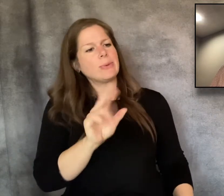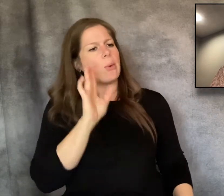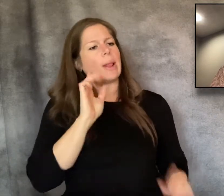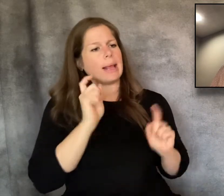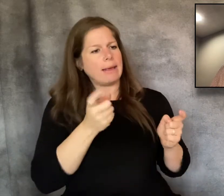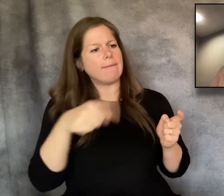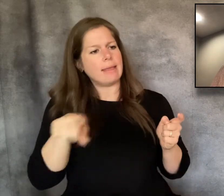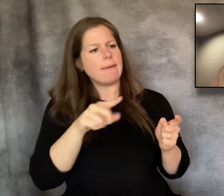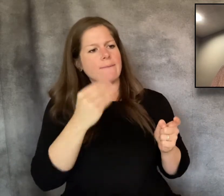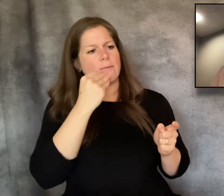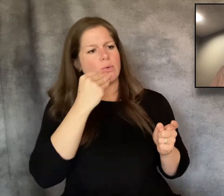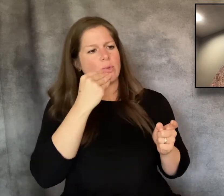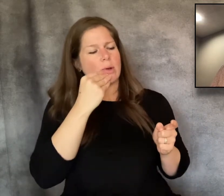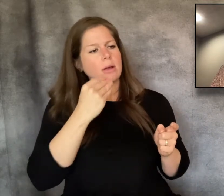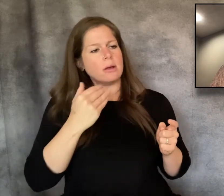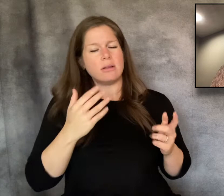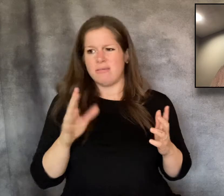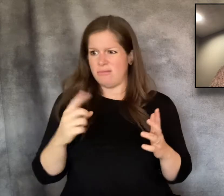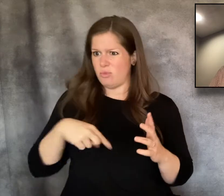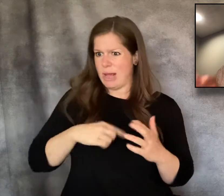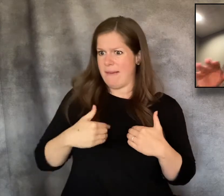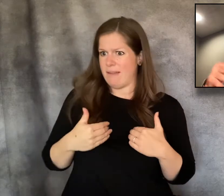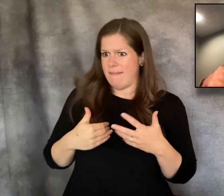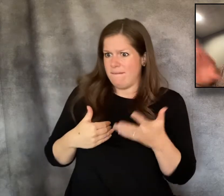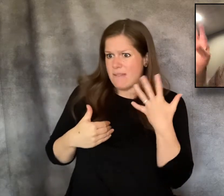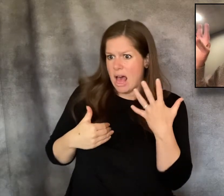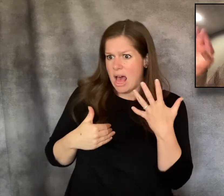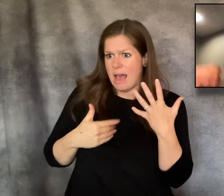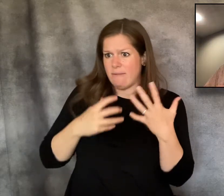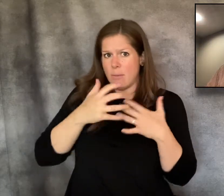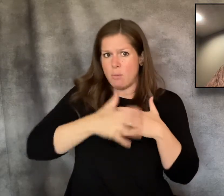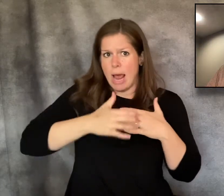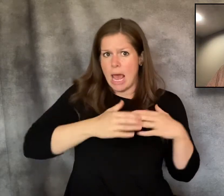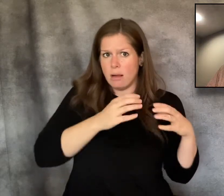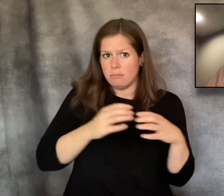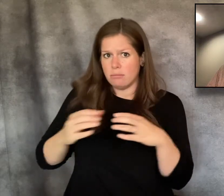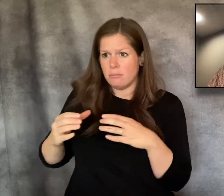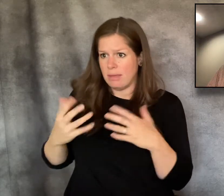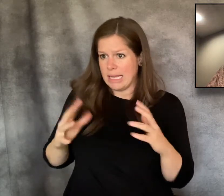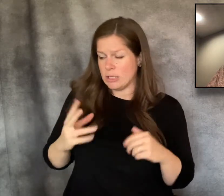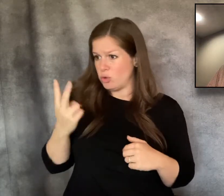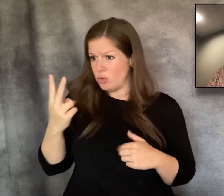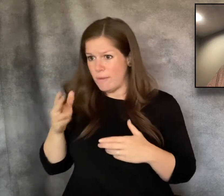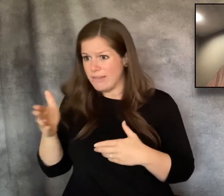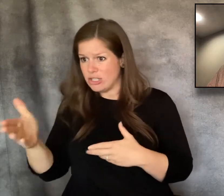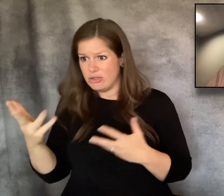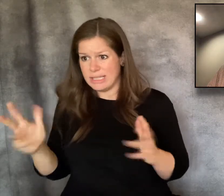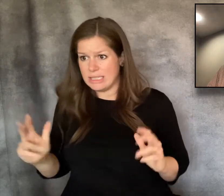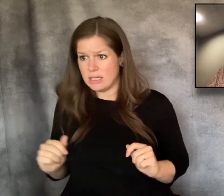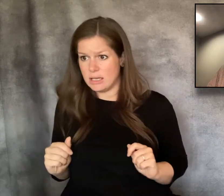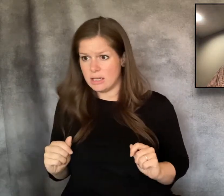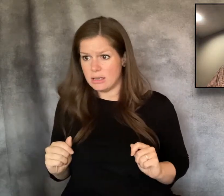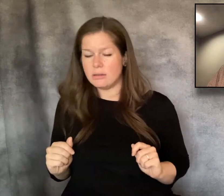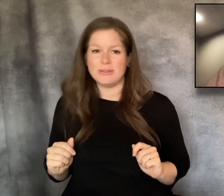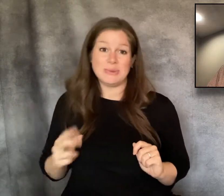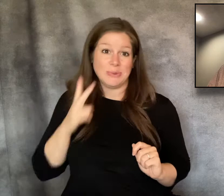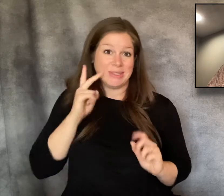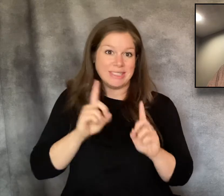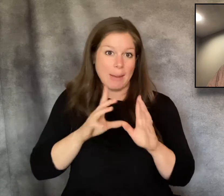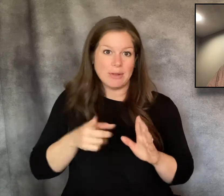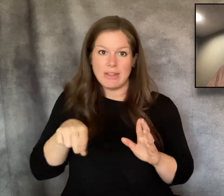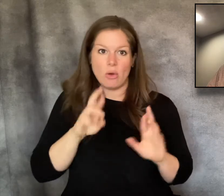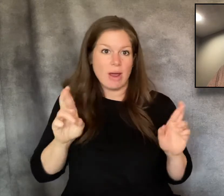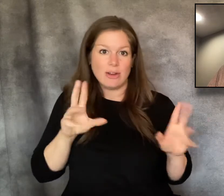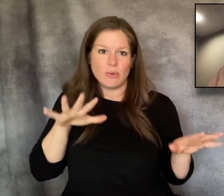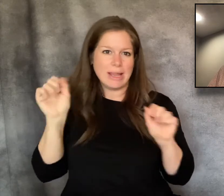only 5 loaves here and 2 fish." So the disciples were ready to check out. They were ready to find some fast food and call it a day. Jesus says, "No,